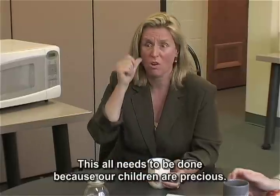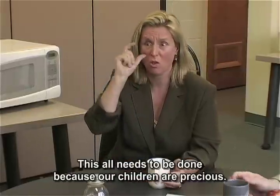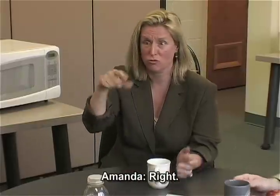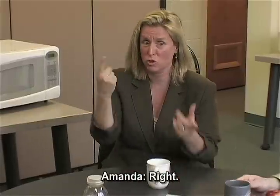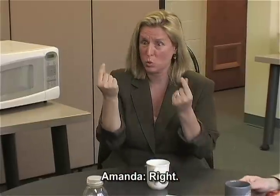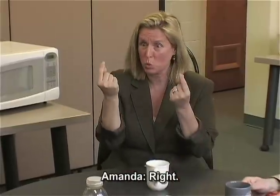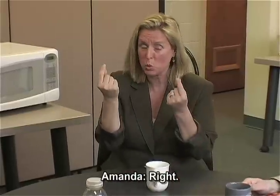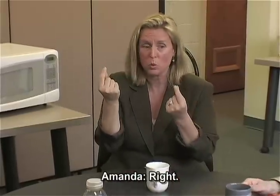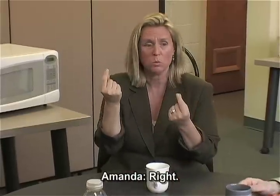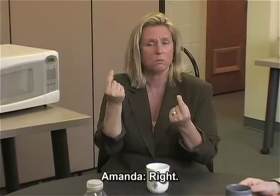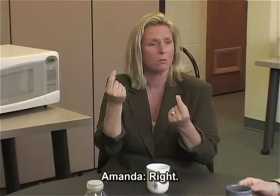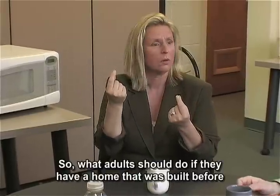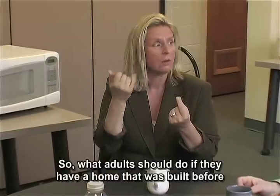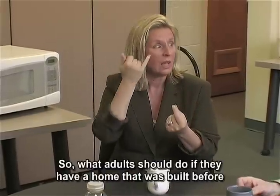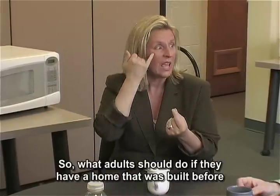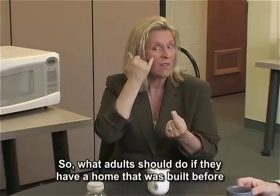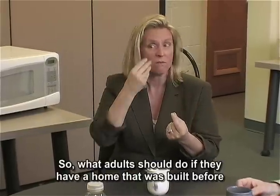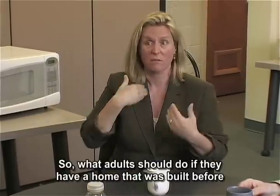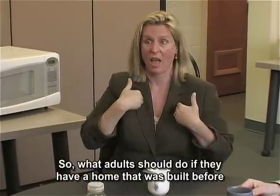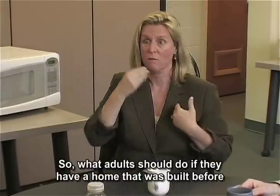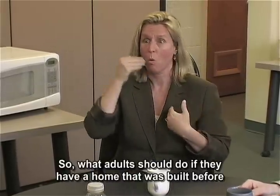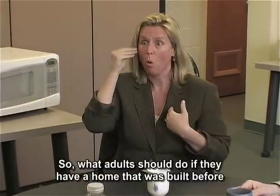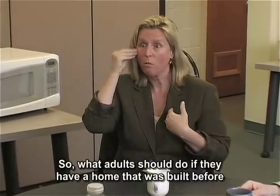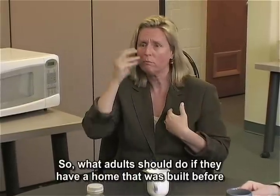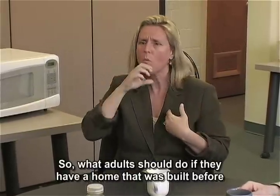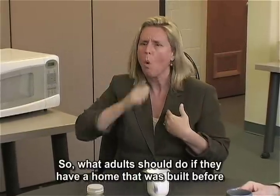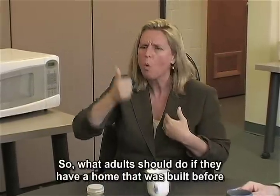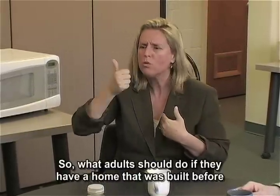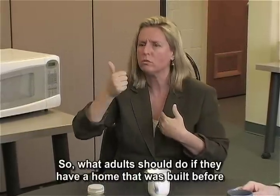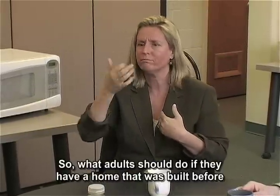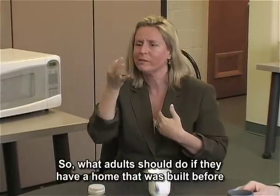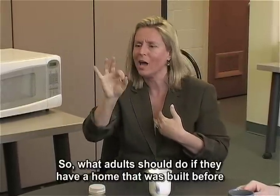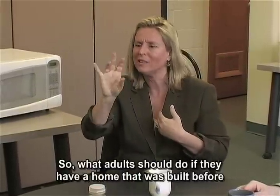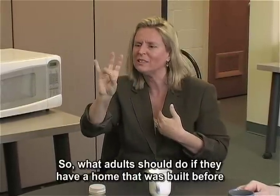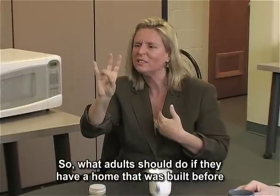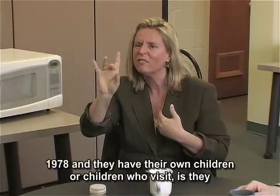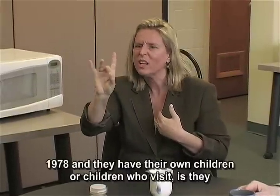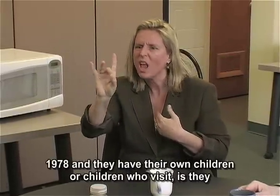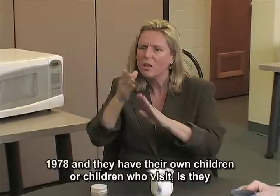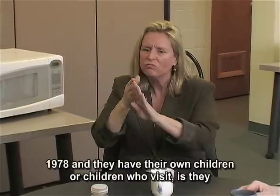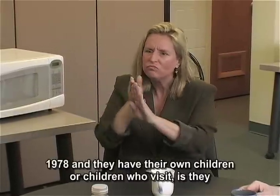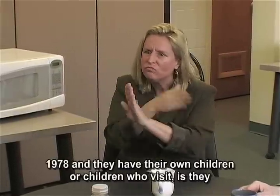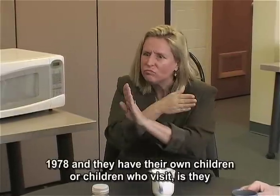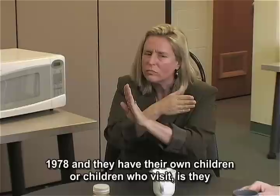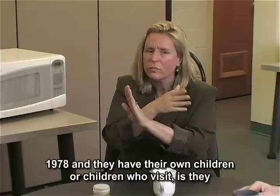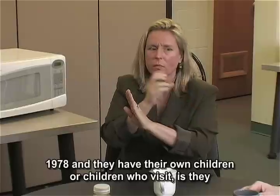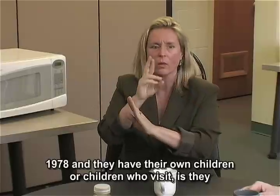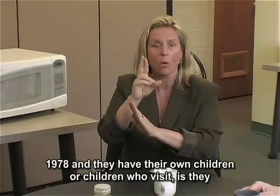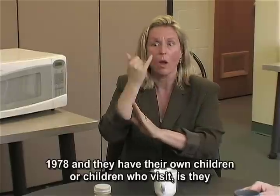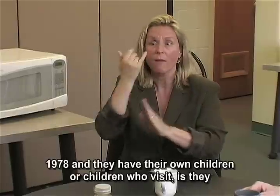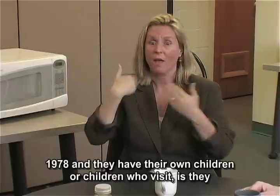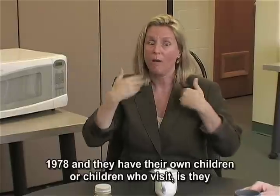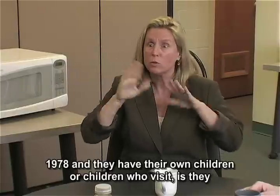Right. So, what adults should do if they have a home that was built before 1978 and they have their own children or